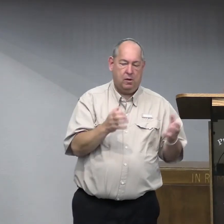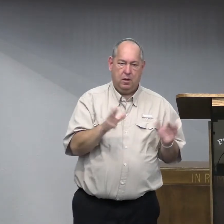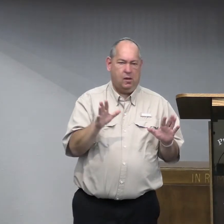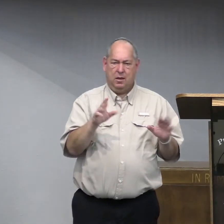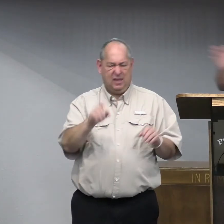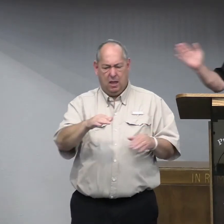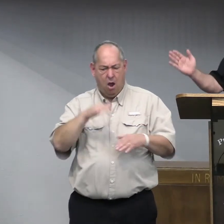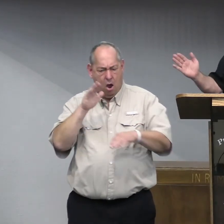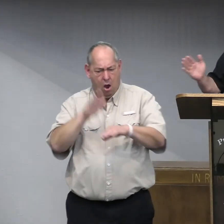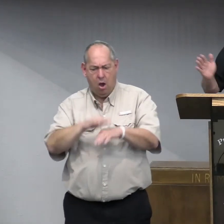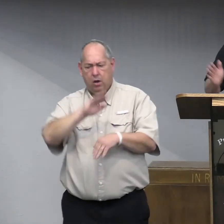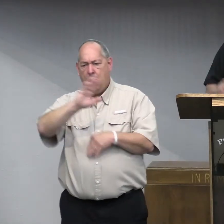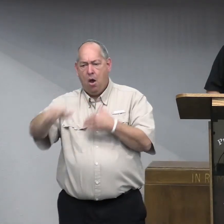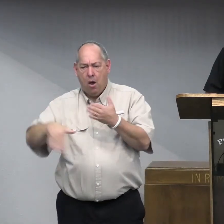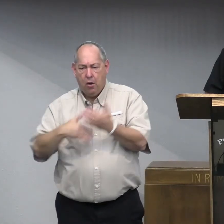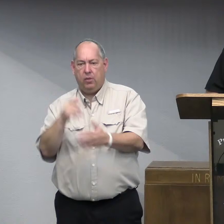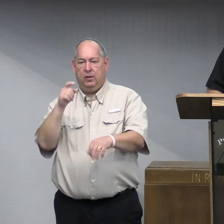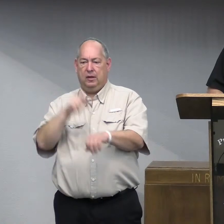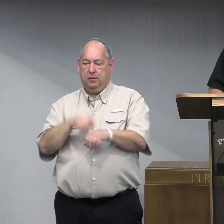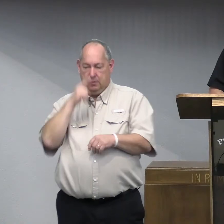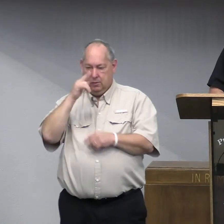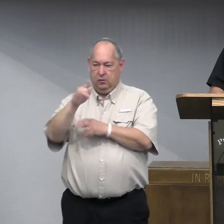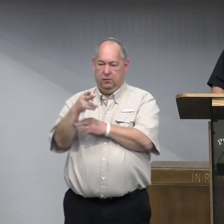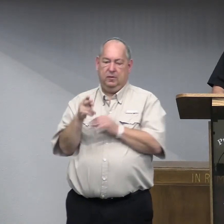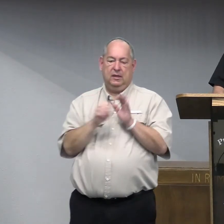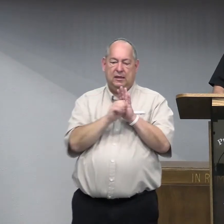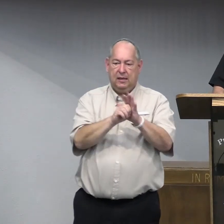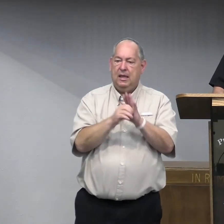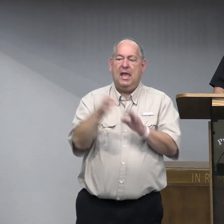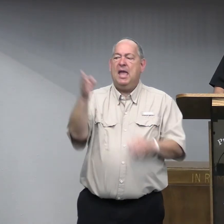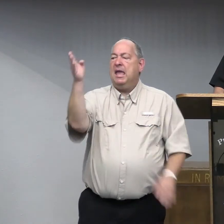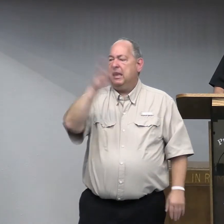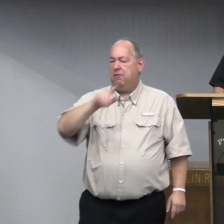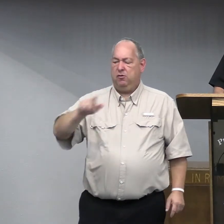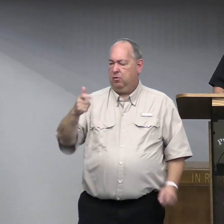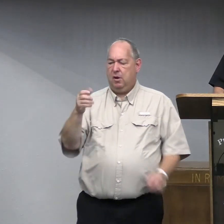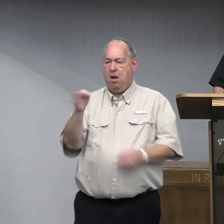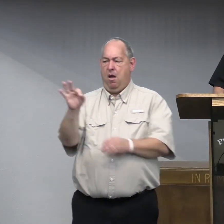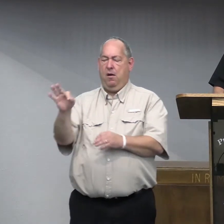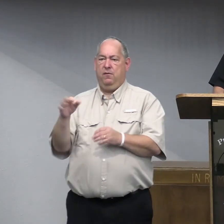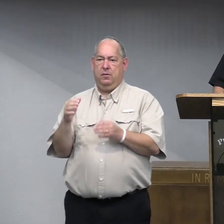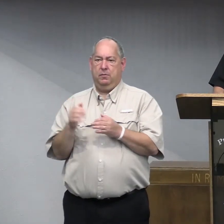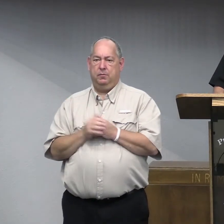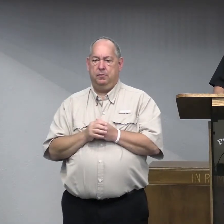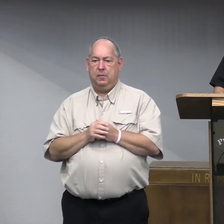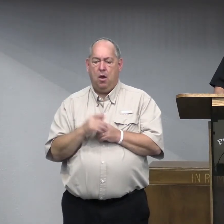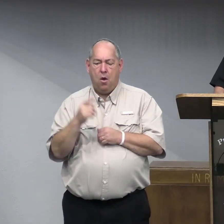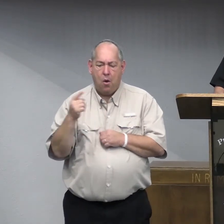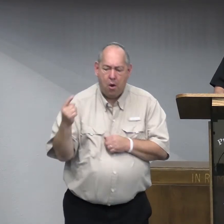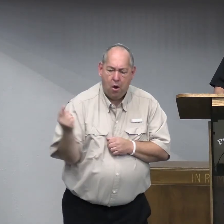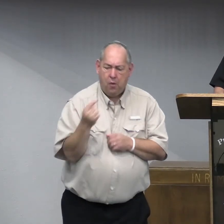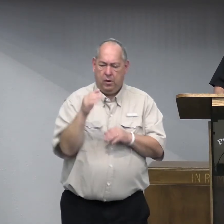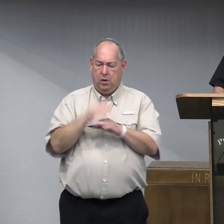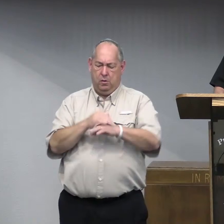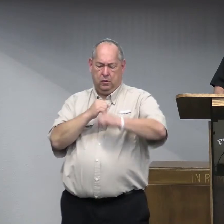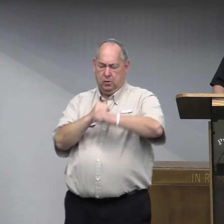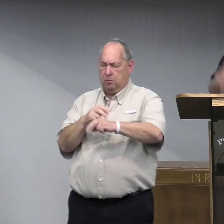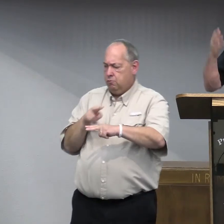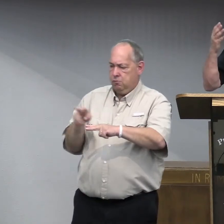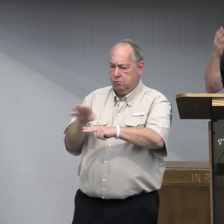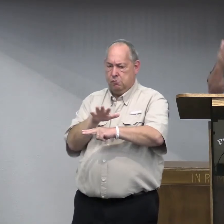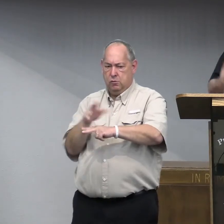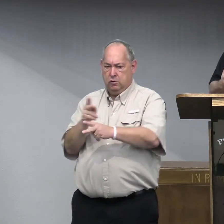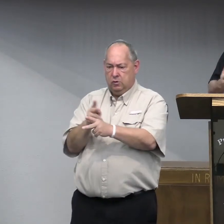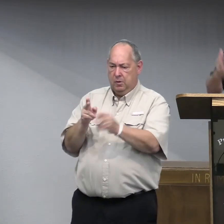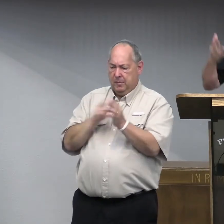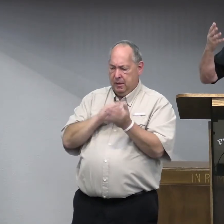be on all the time. Look at Joseph's example. He never turned it off. He was always on guard, making sure he